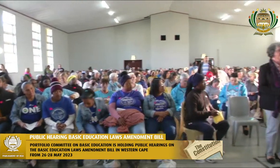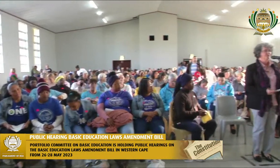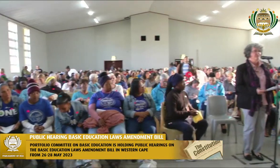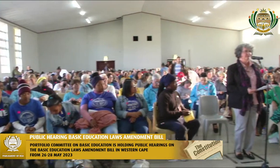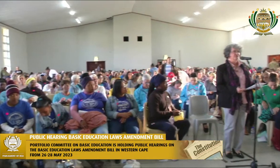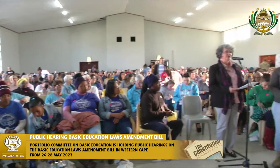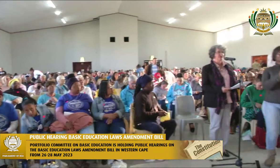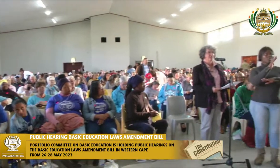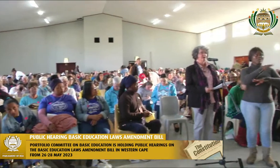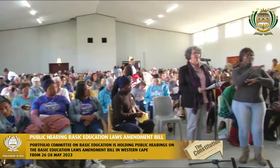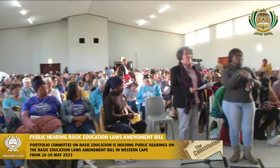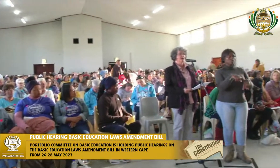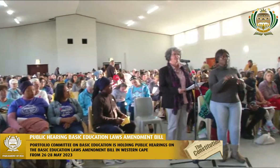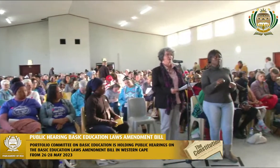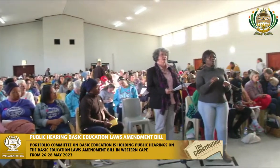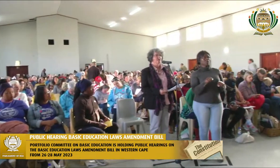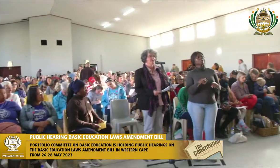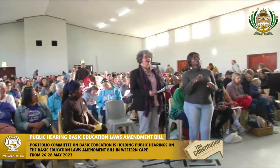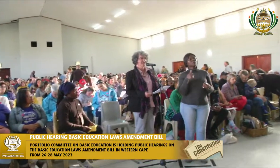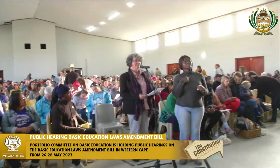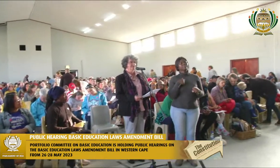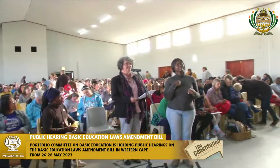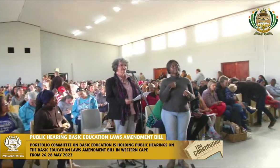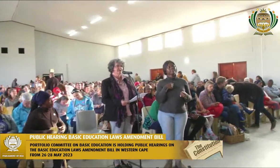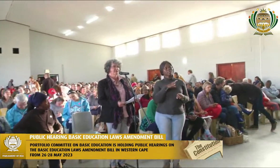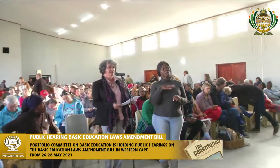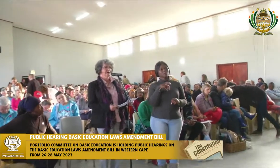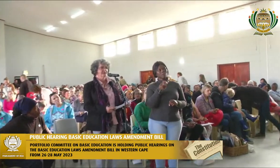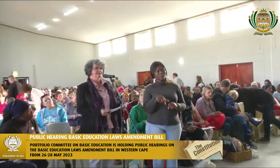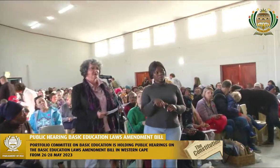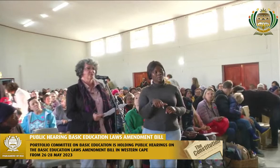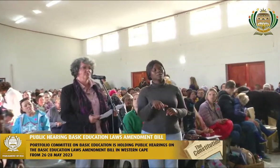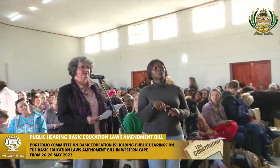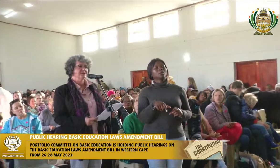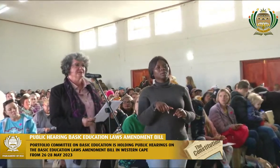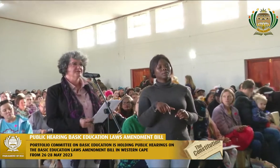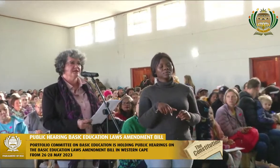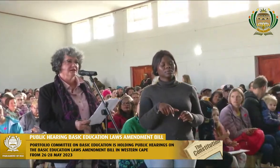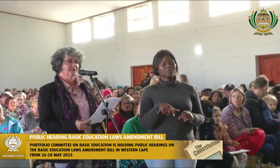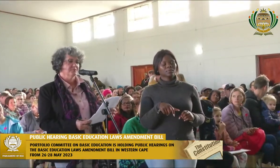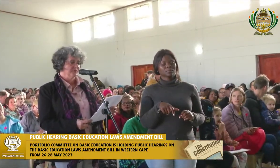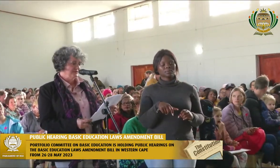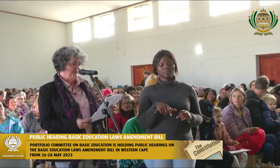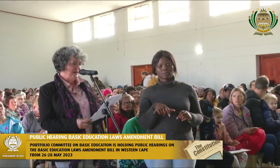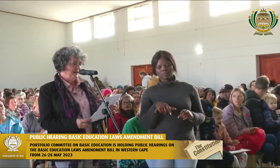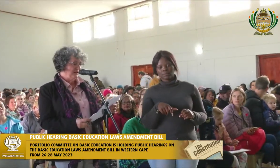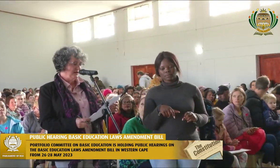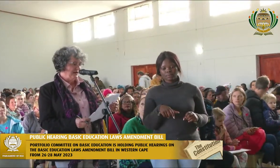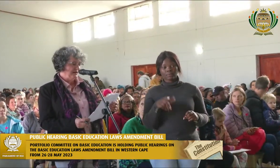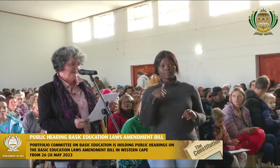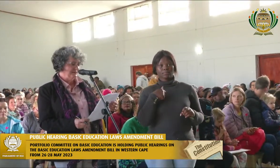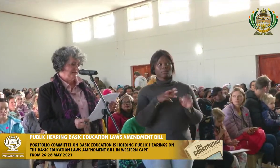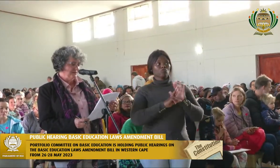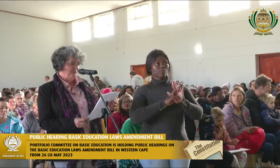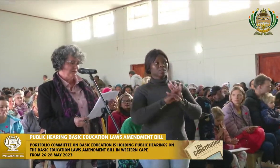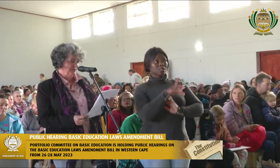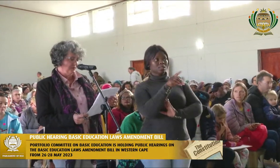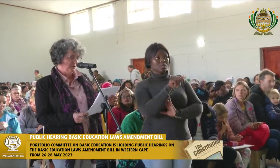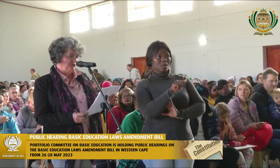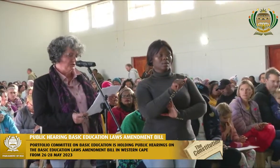Good afternoon, Madam Chair. I'm Erica Brown. I'm a councillor, and I represent the DA